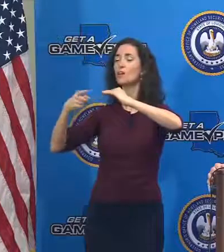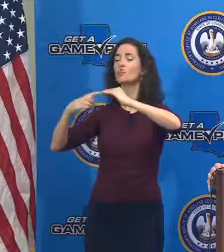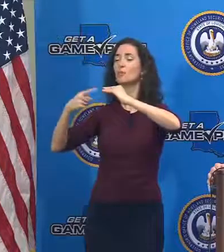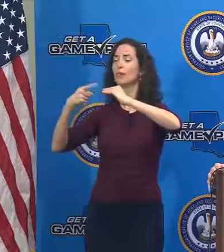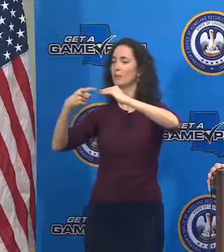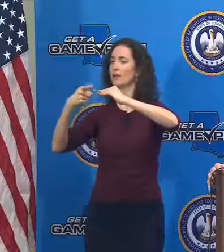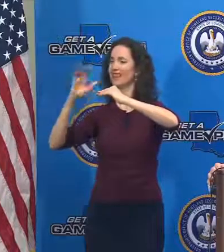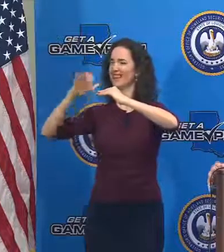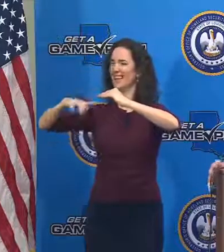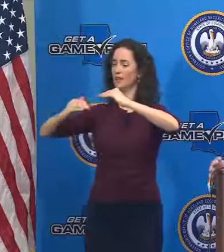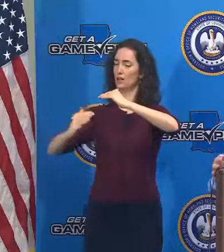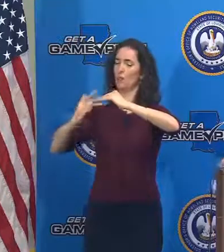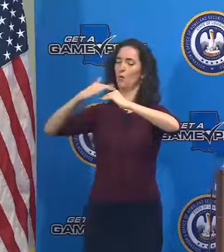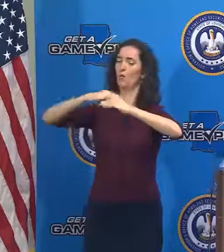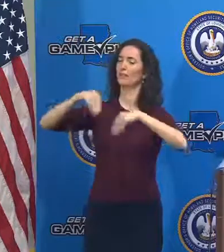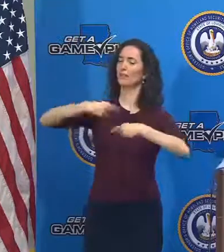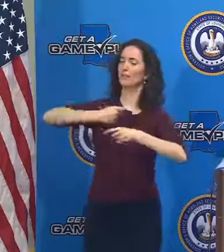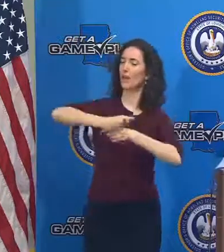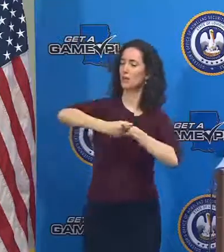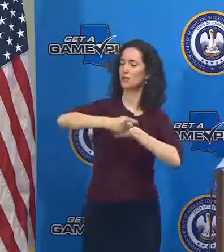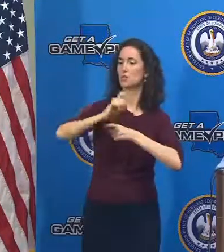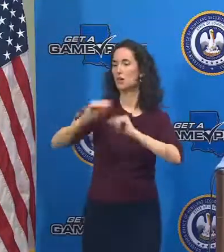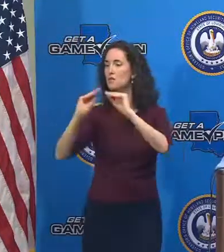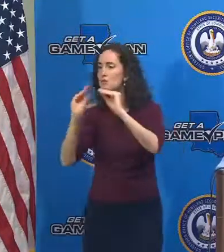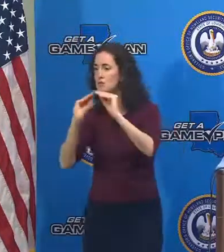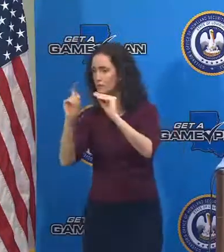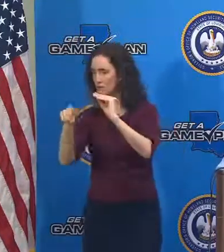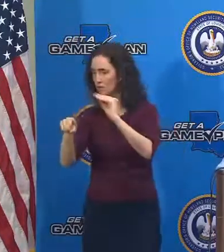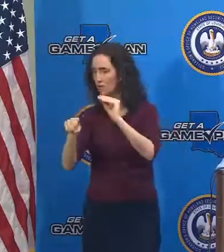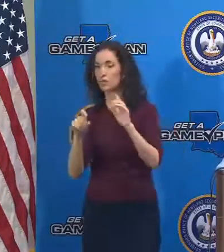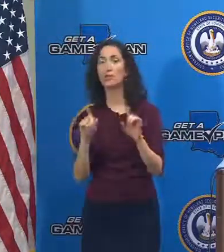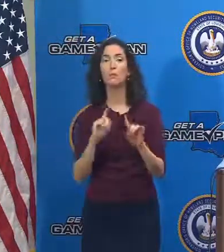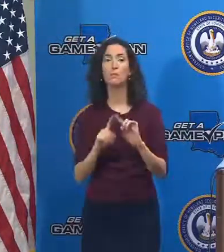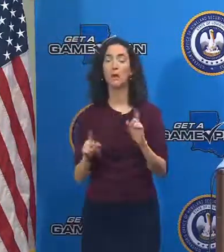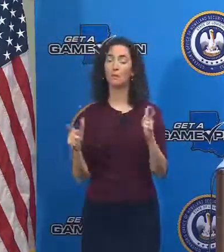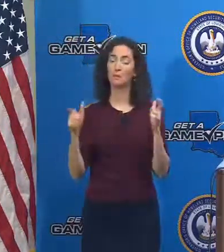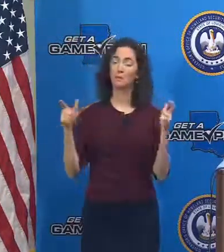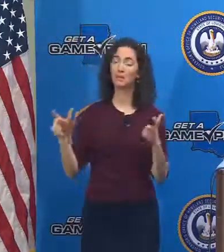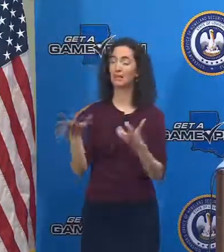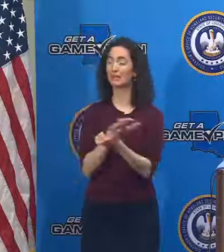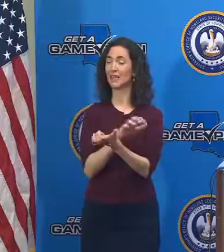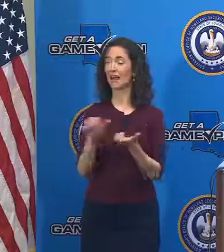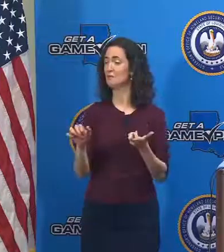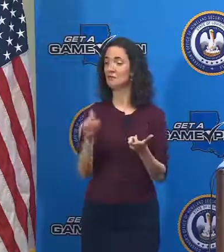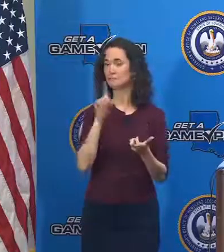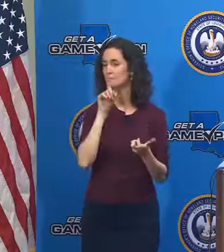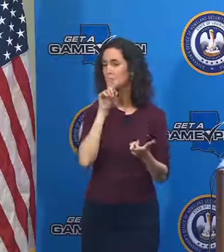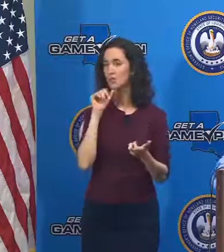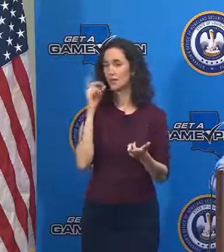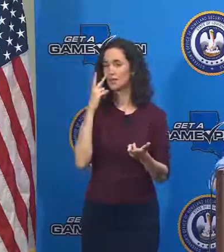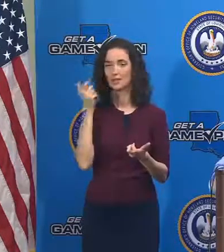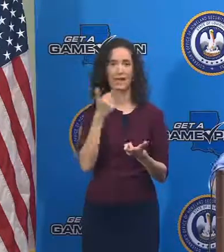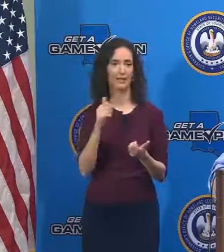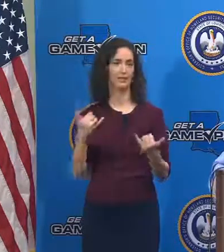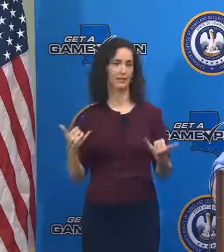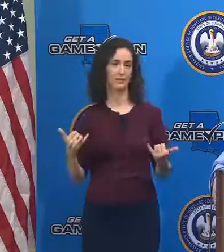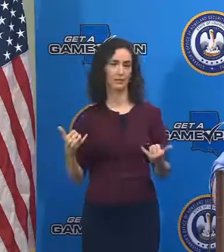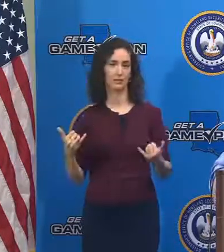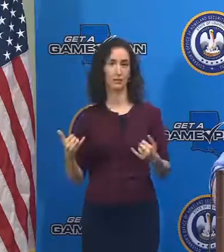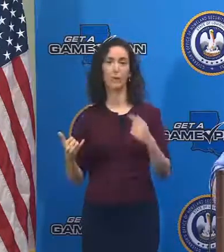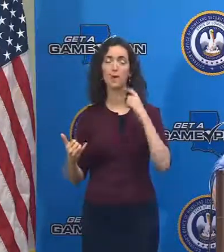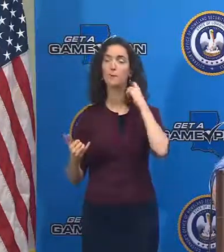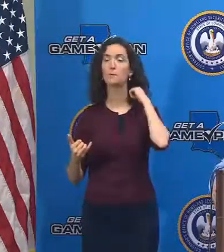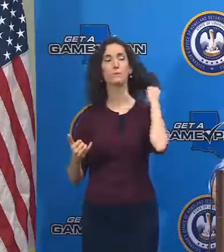repaired. But we're not seeing extensive damage to our flood protection systems. There